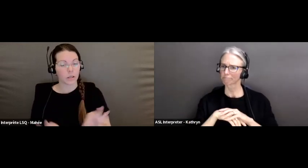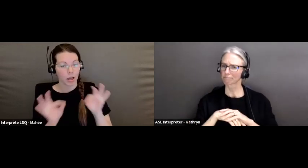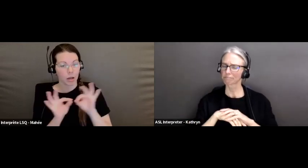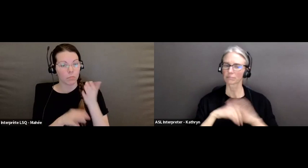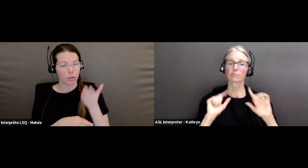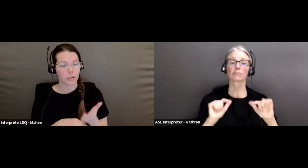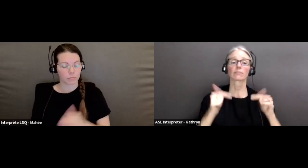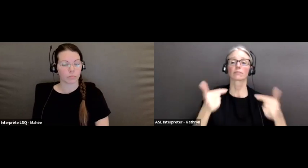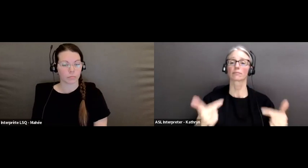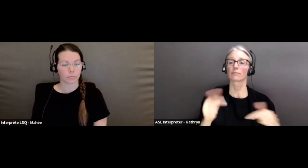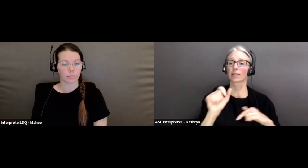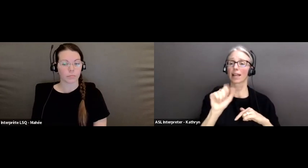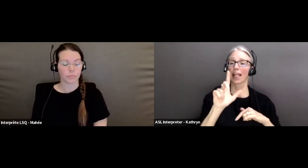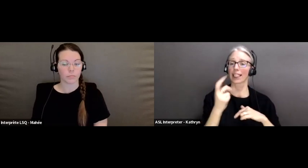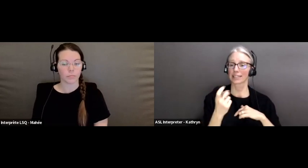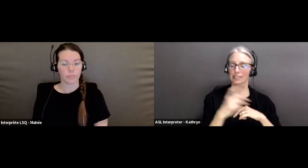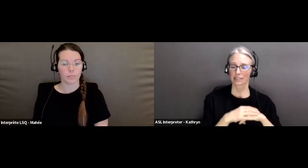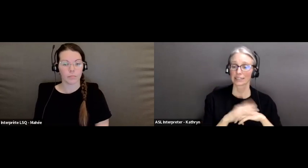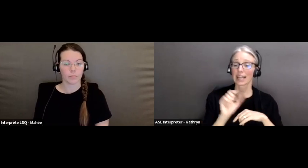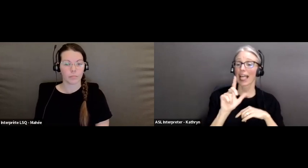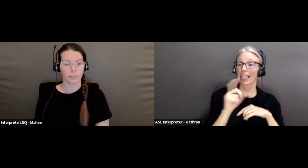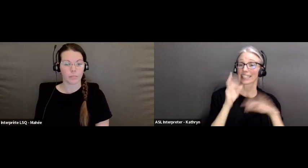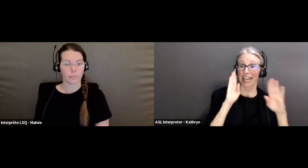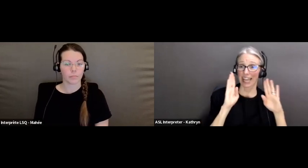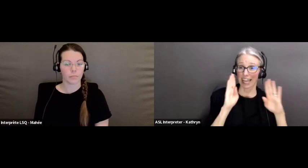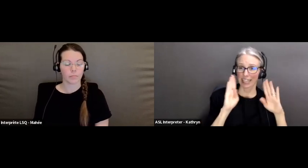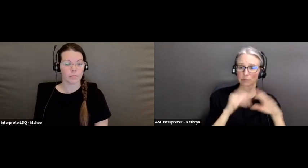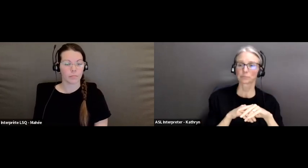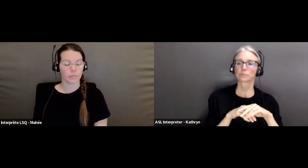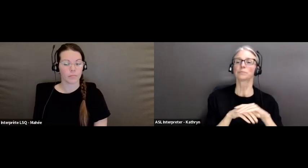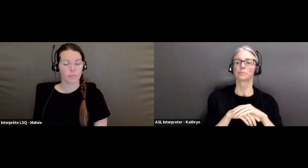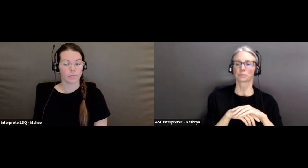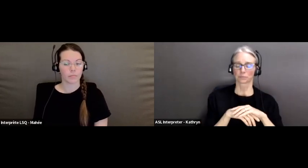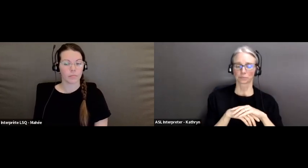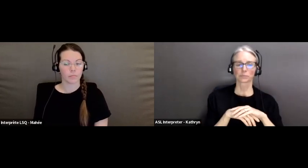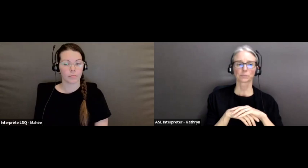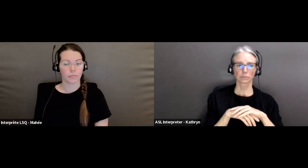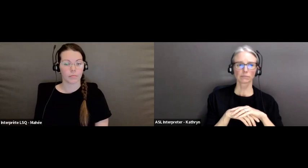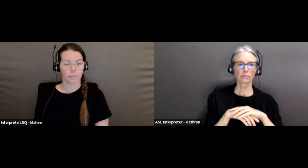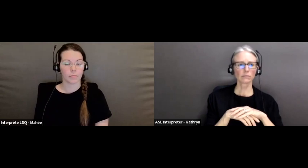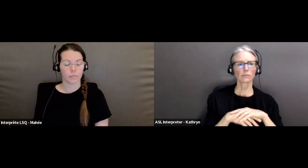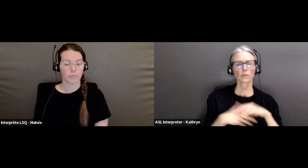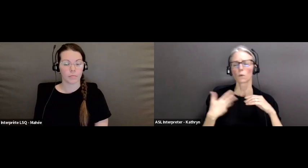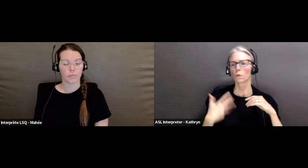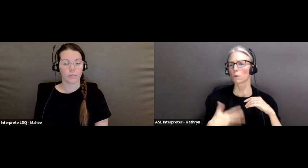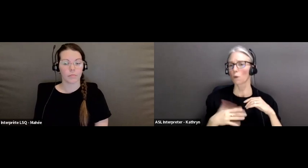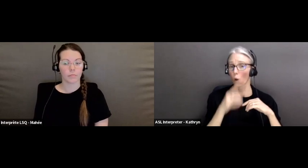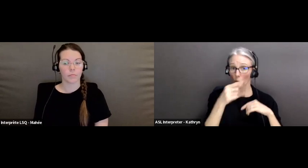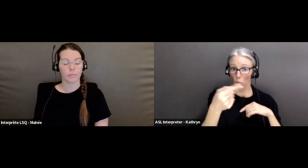to you. Yes. Hi, everybody. I just want to say at the outset how grateful we are to have all of you